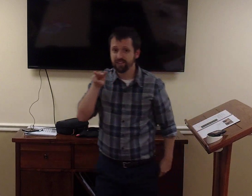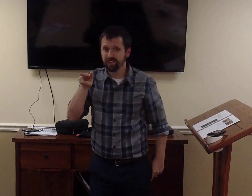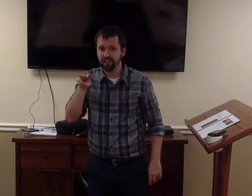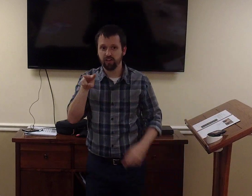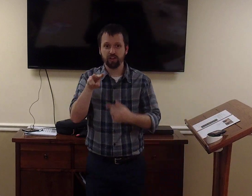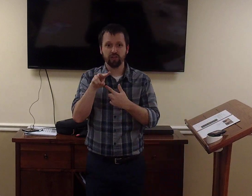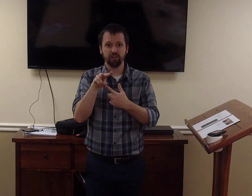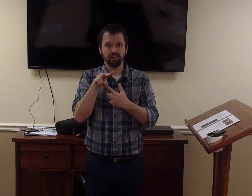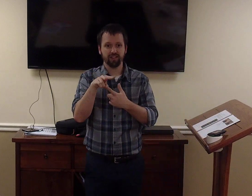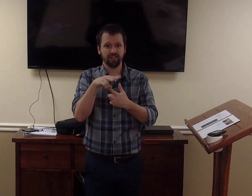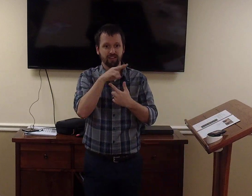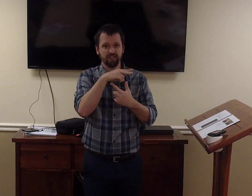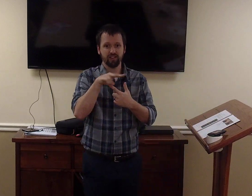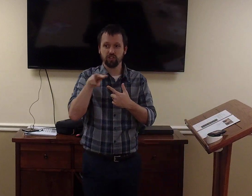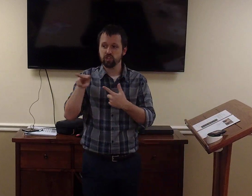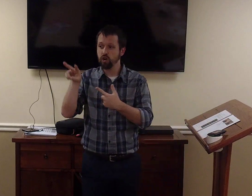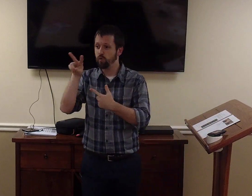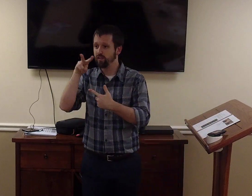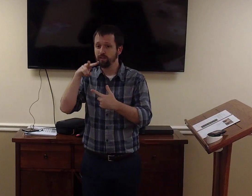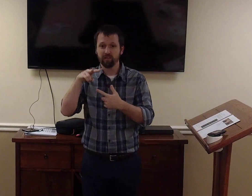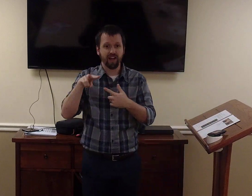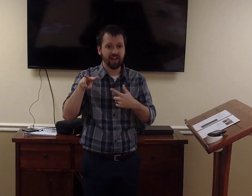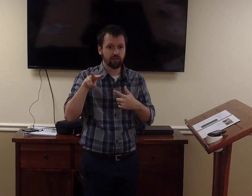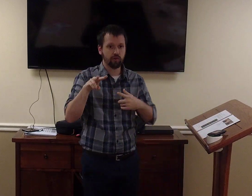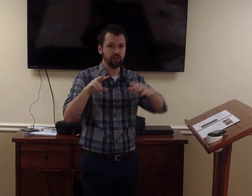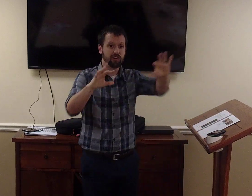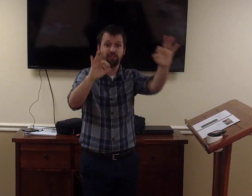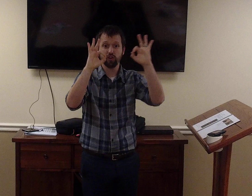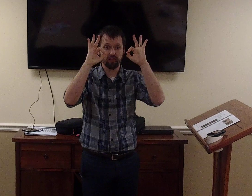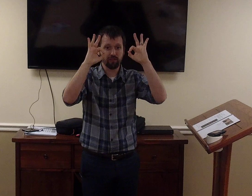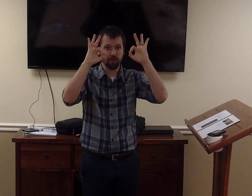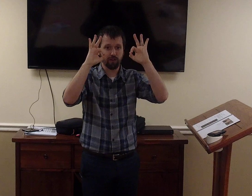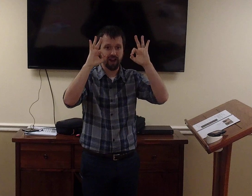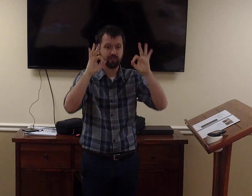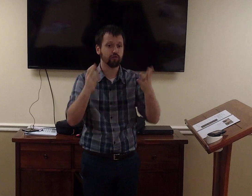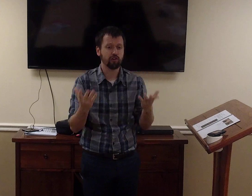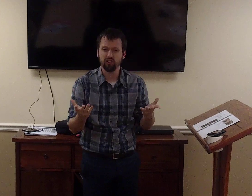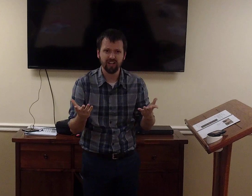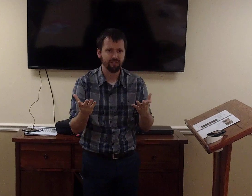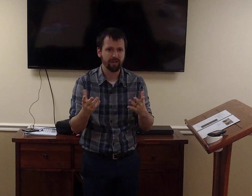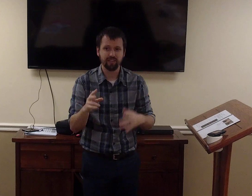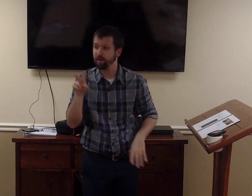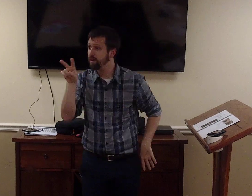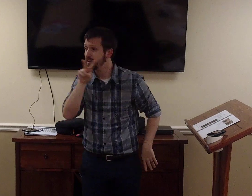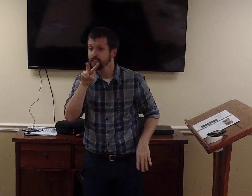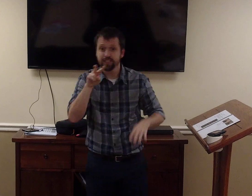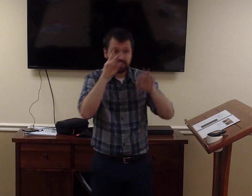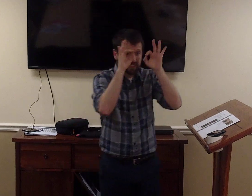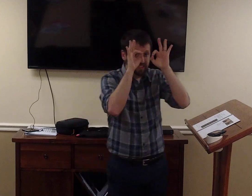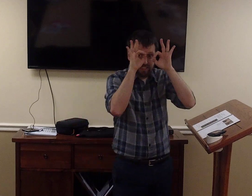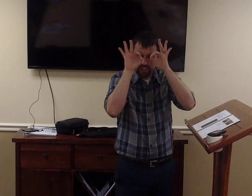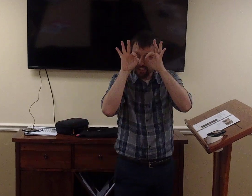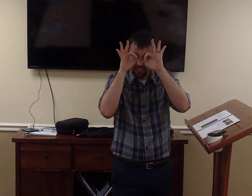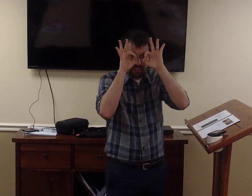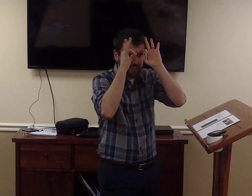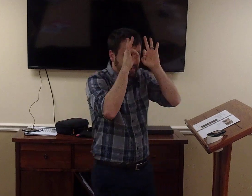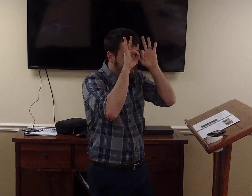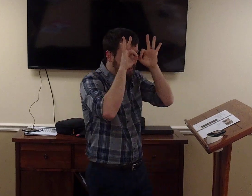You know, you could show where someone's eyes are going. You can even use this one for eyes too. So you can even mix up. I can be like, so